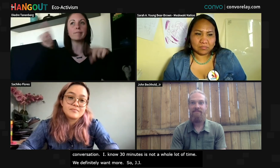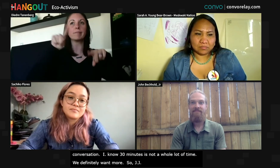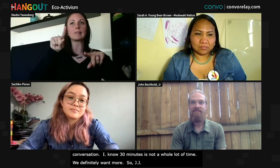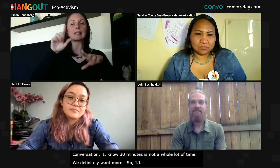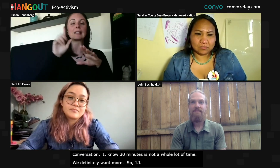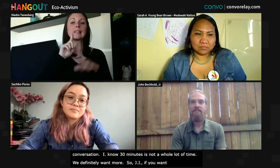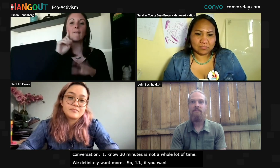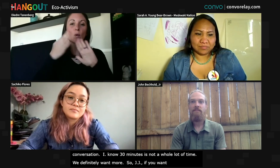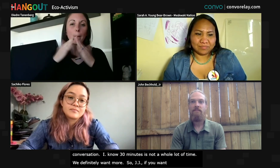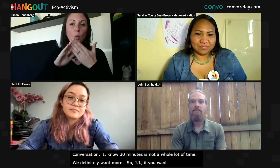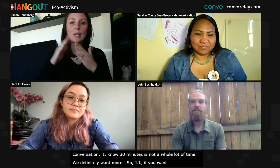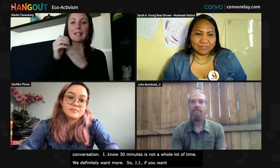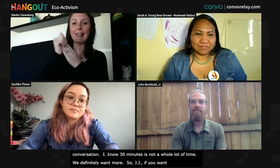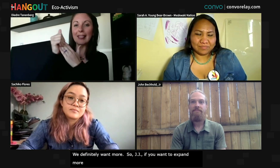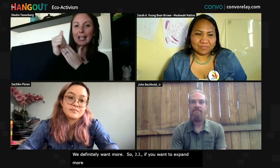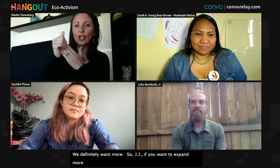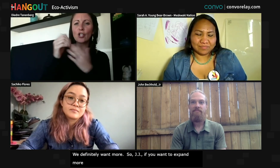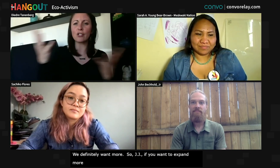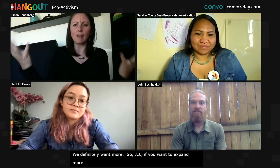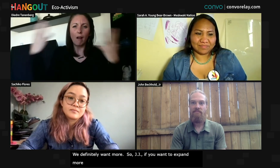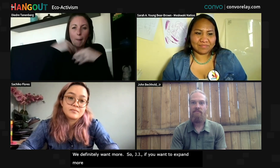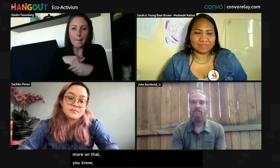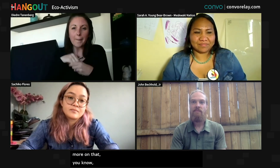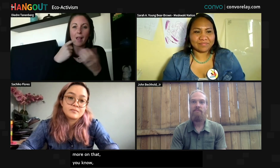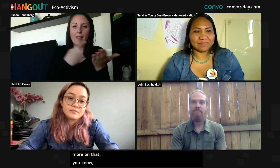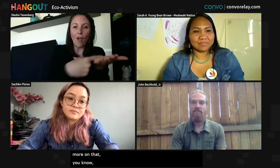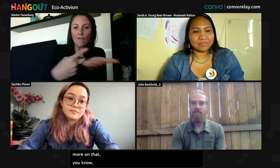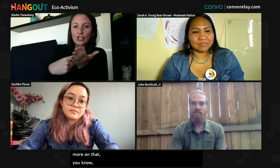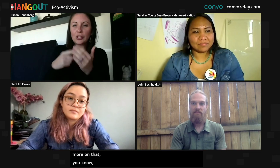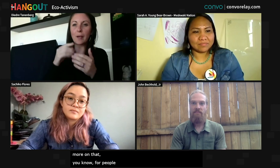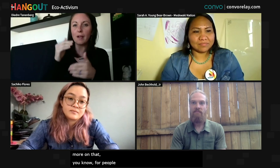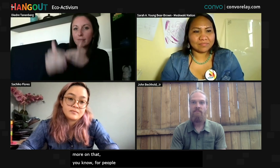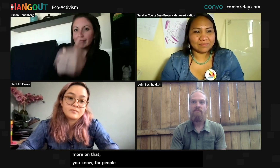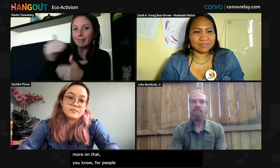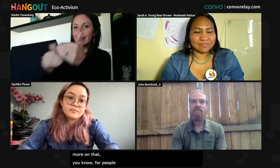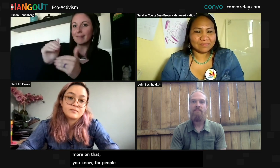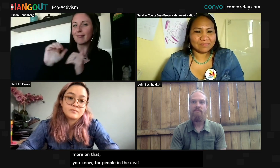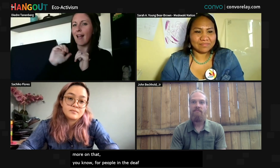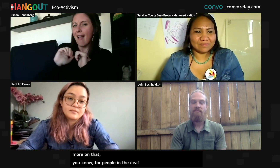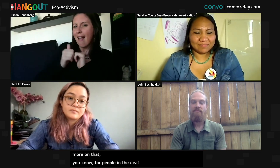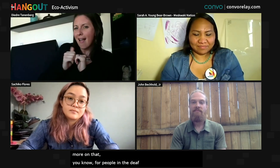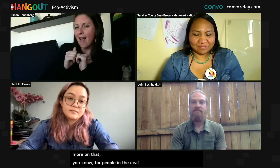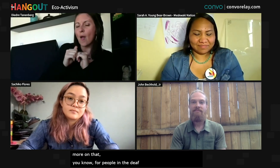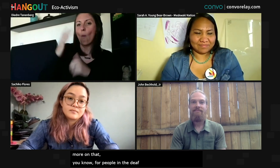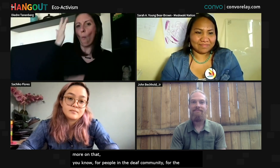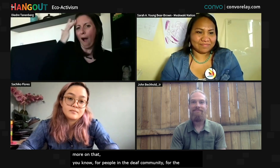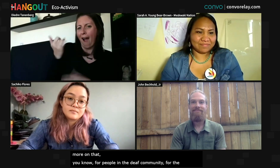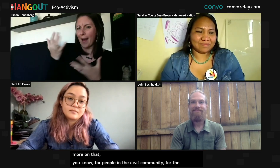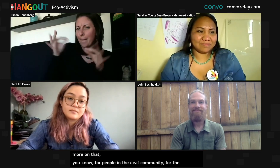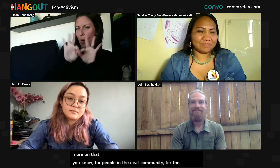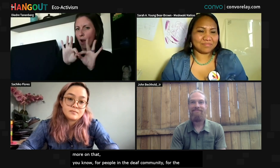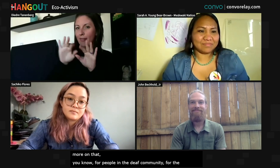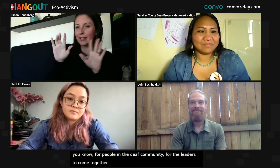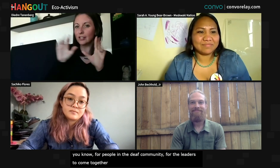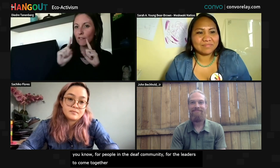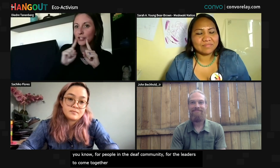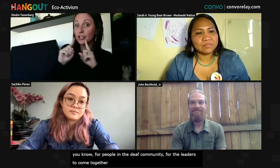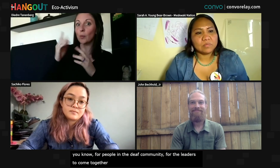on that, for people that in the deaf community, for leaders to come together for this conversation and start this